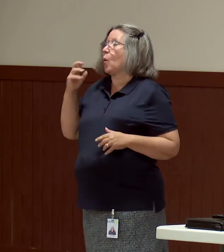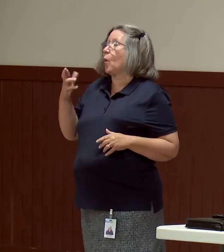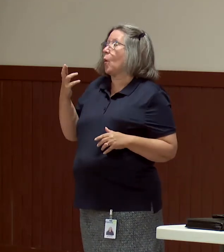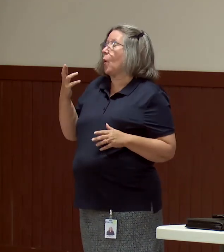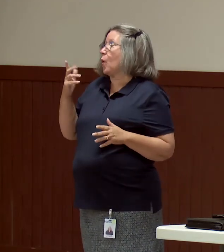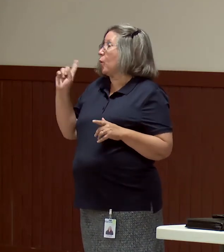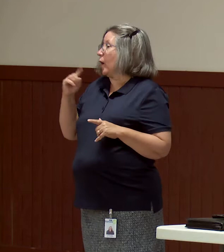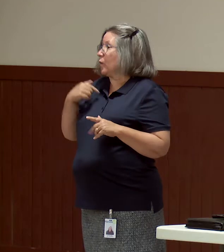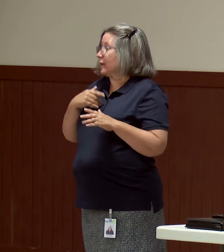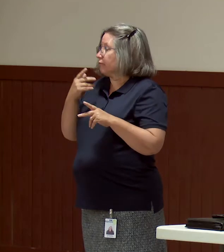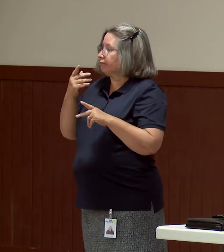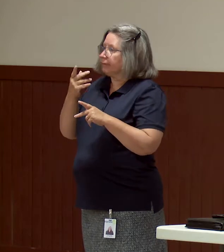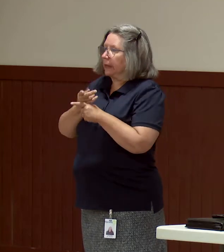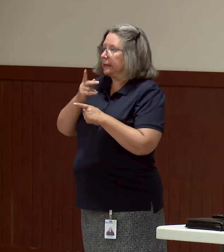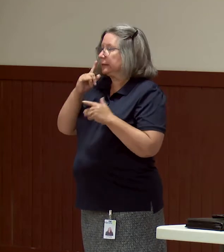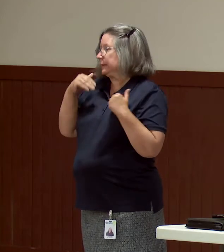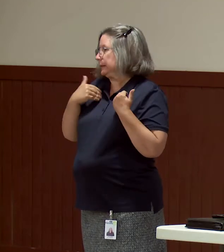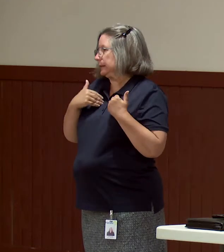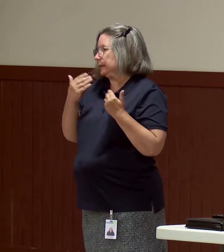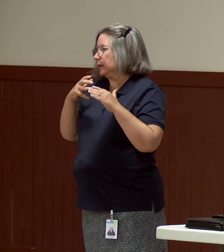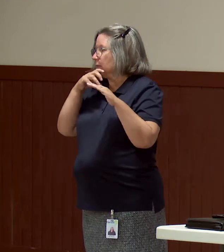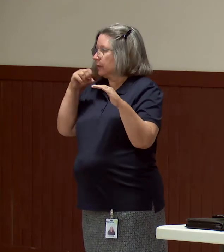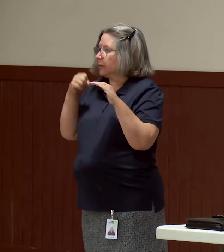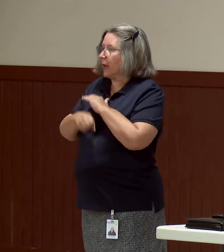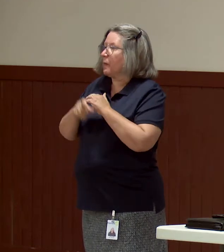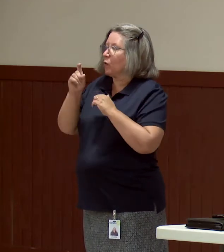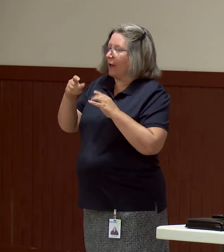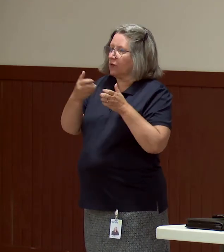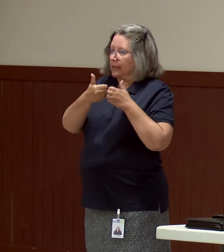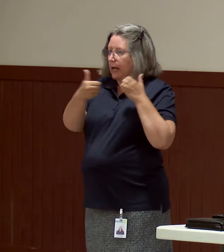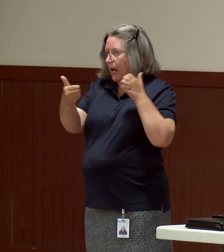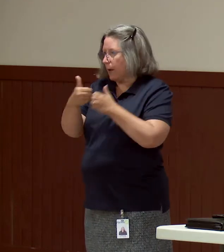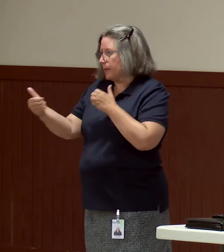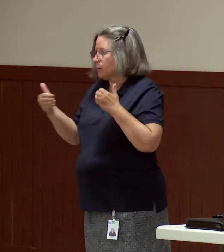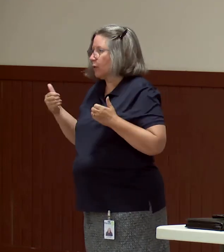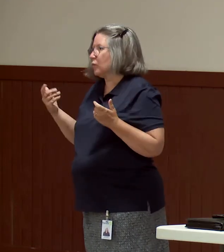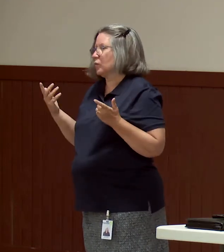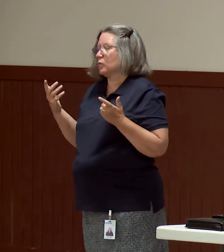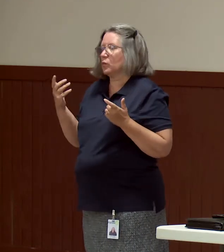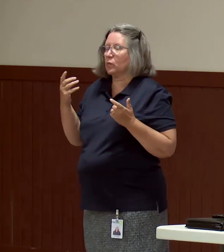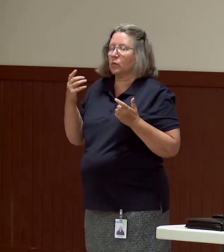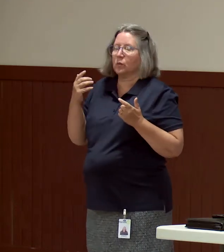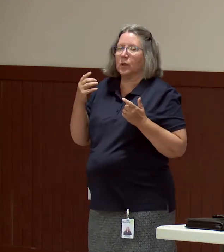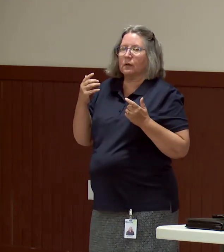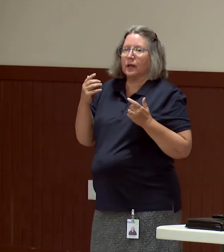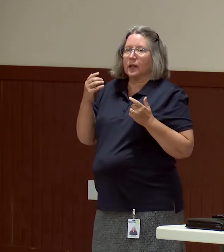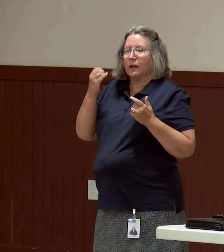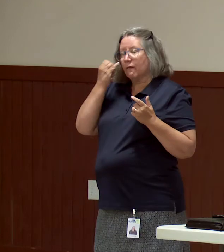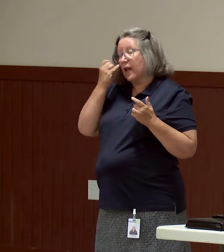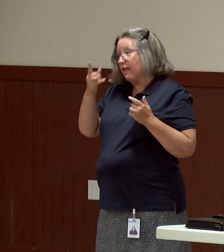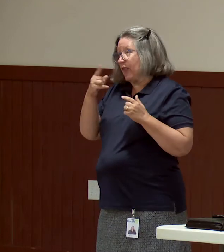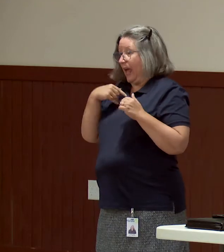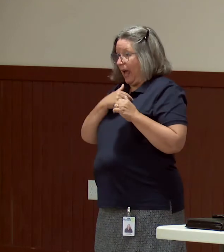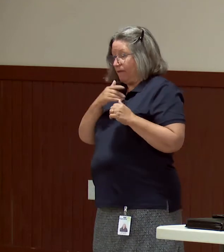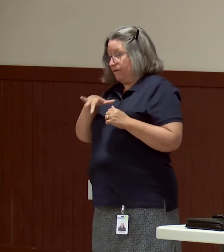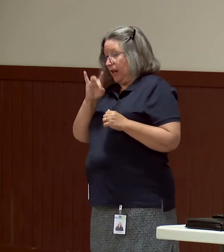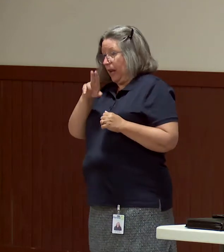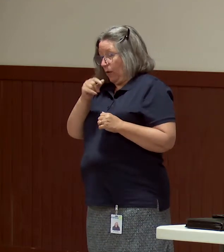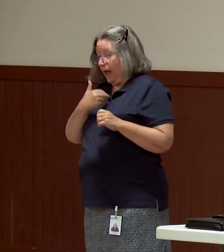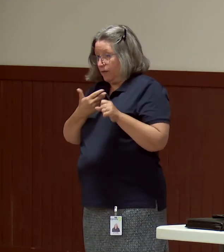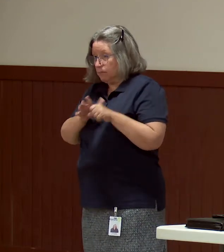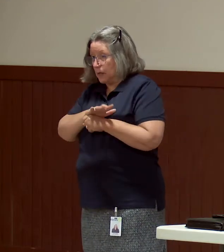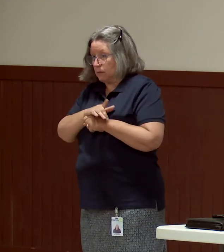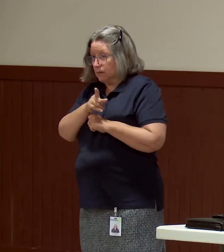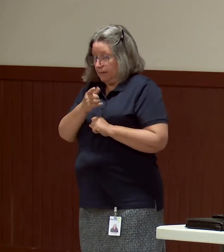center where we have inmates and we may need to isolate them in wings with negative pressure so that if they were positive, the virus doesn't